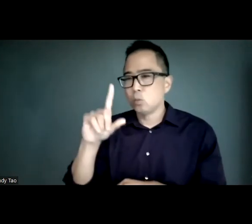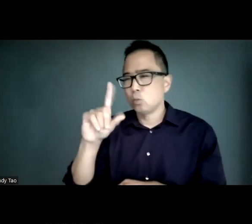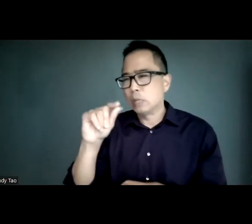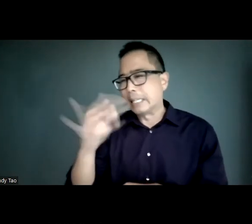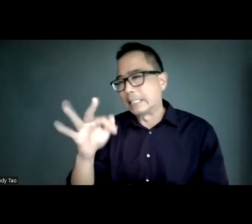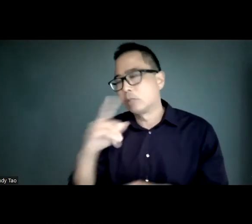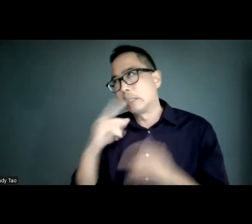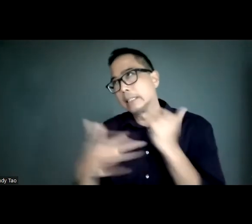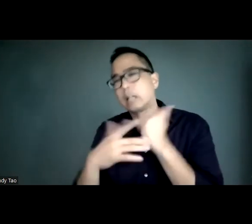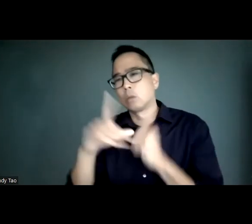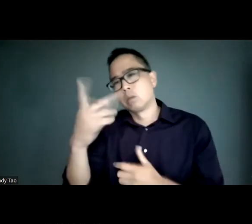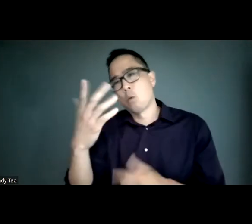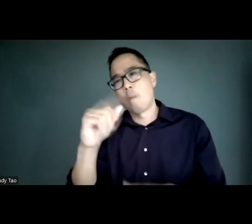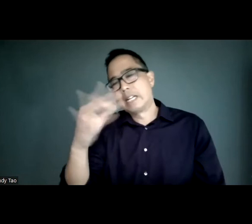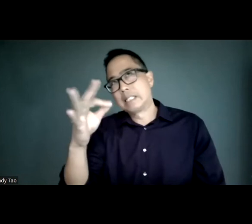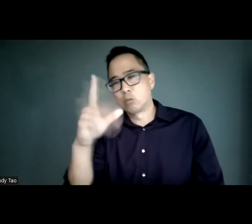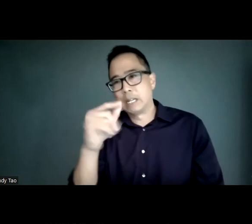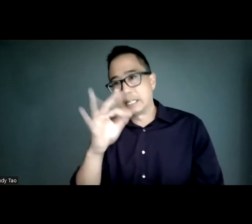vaccines.